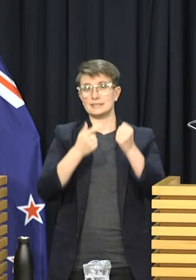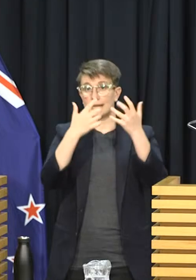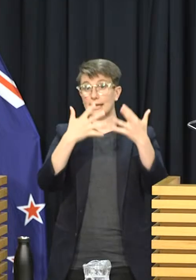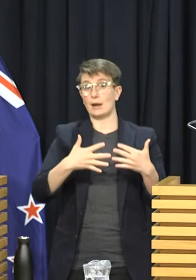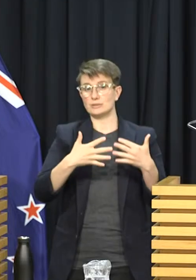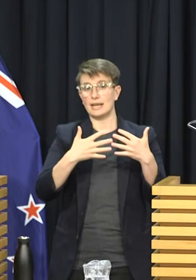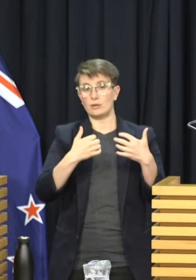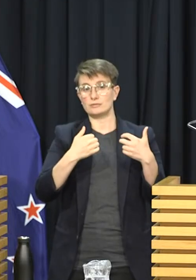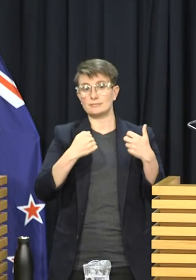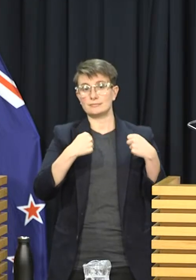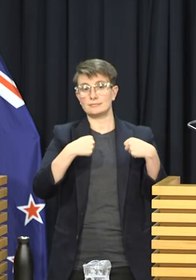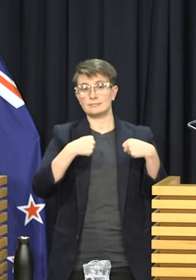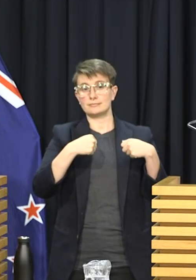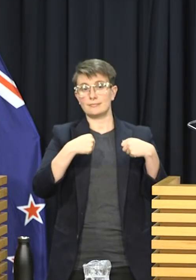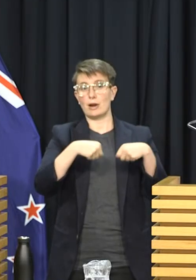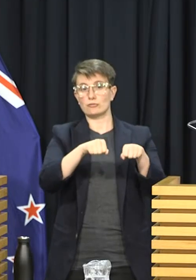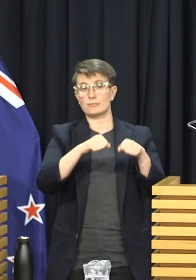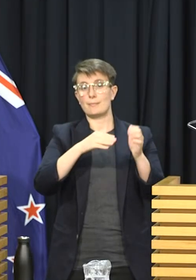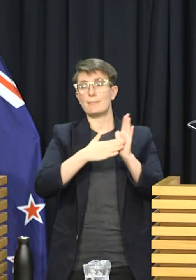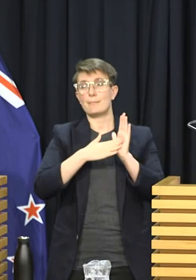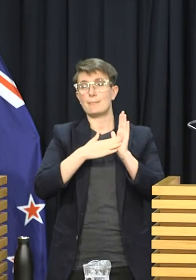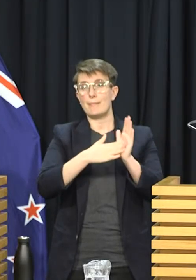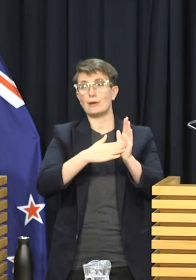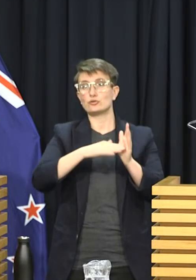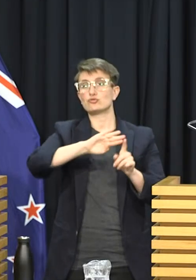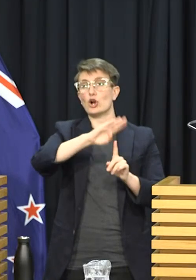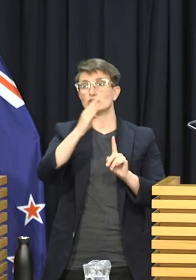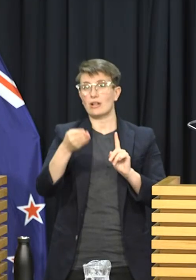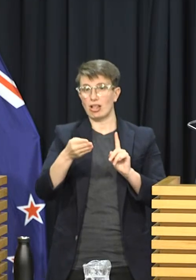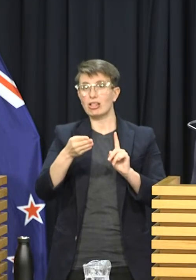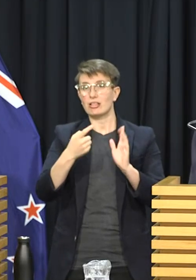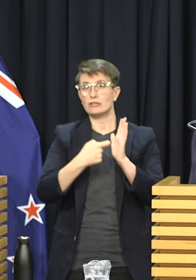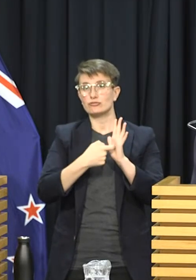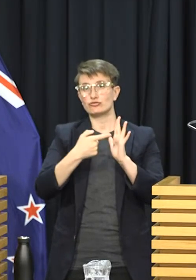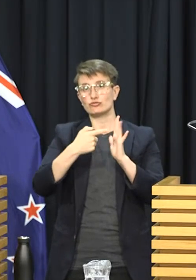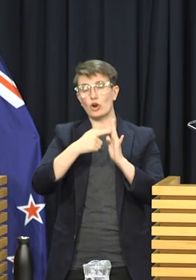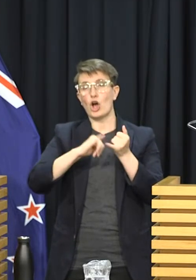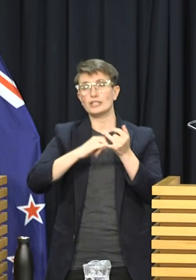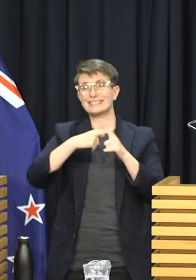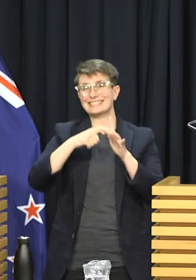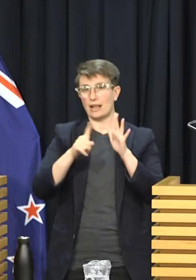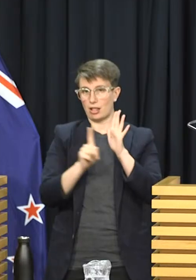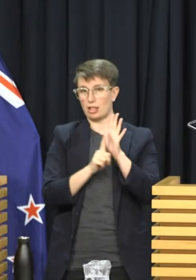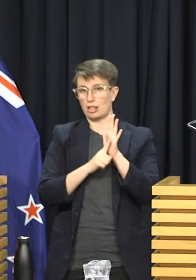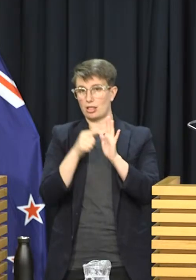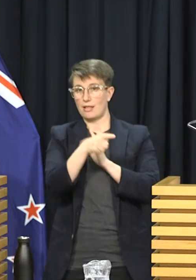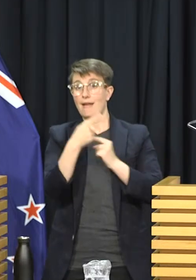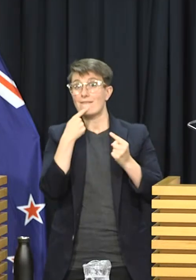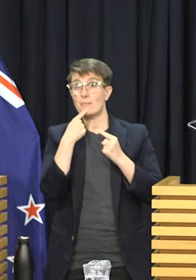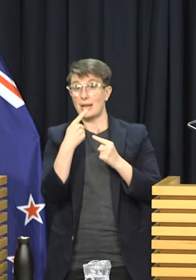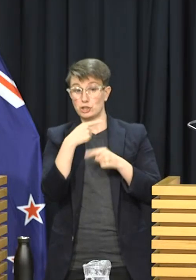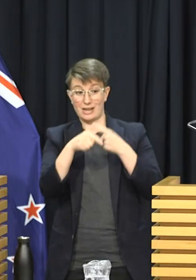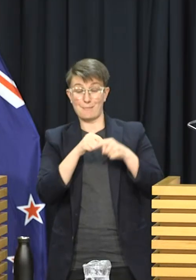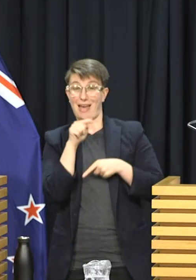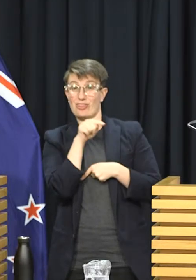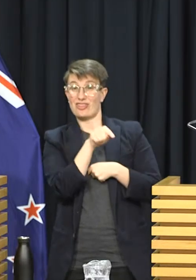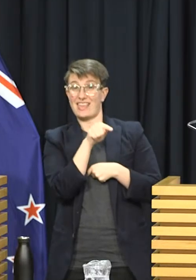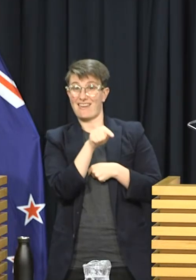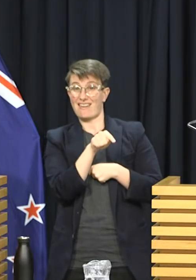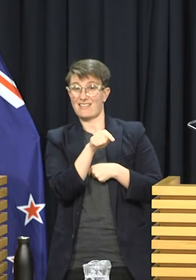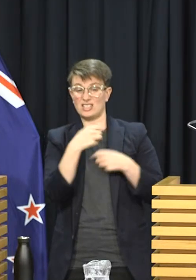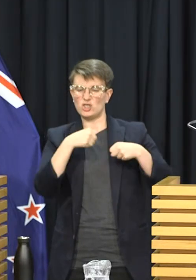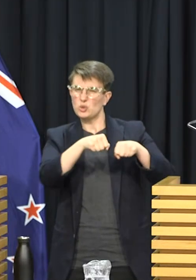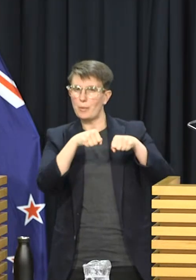Saturday, the 20th of March. More detail will be provided on the website, the Ministry of Health website, and anyone visiting